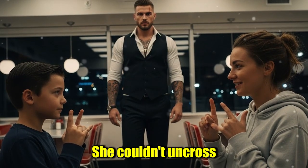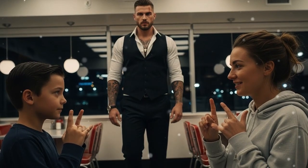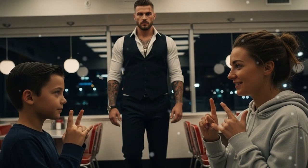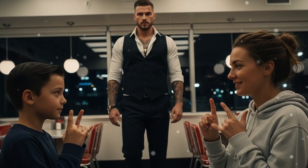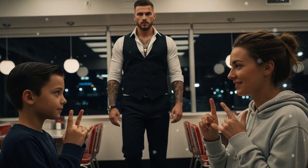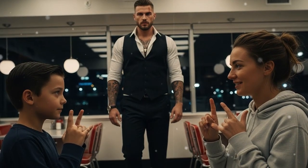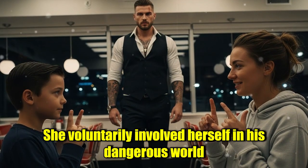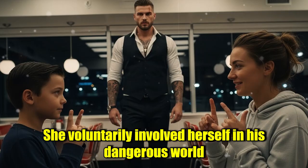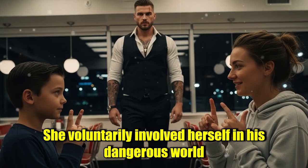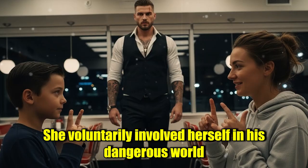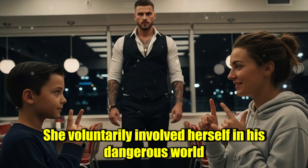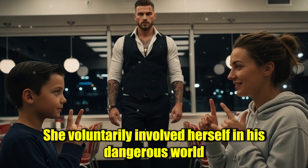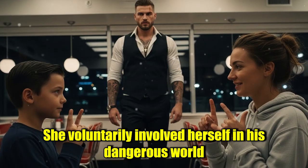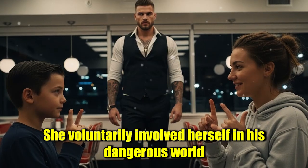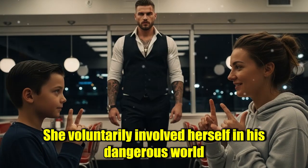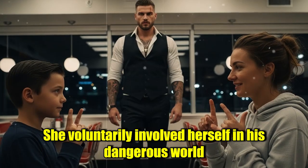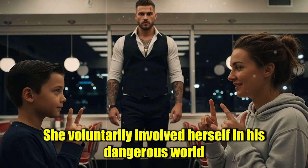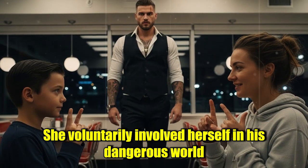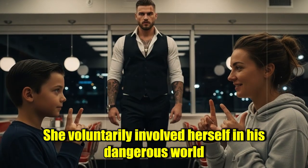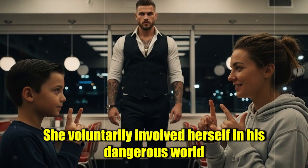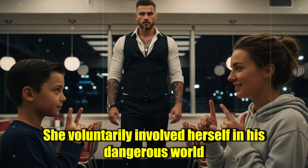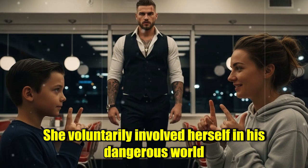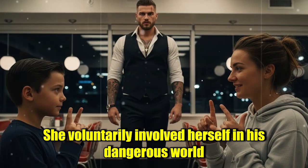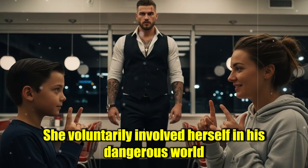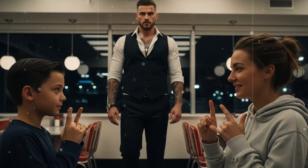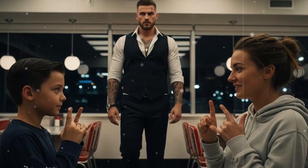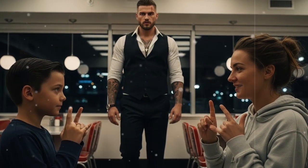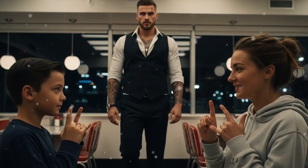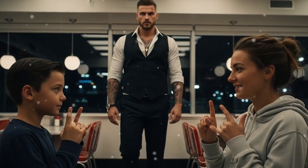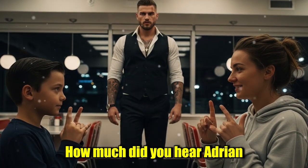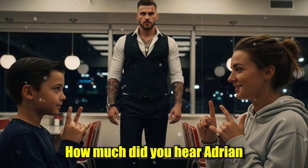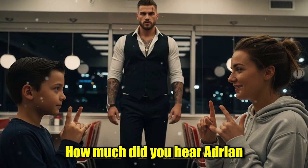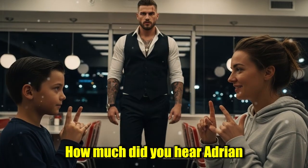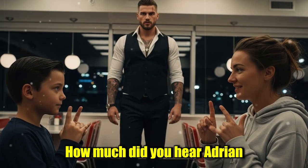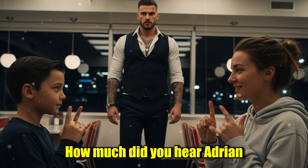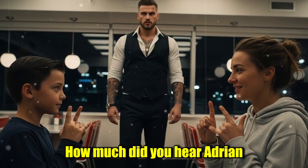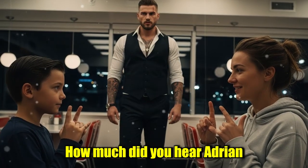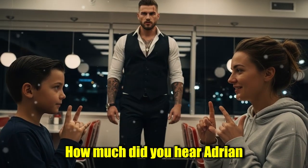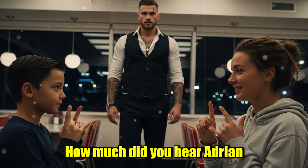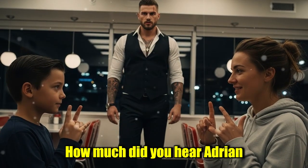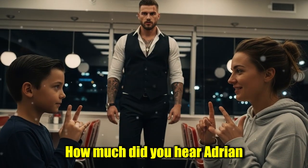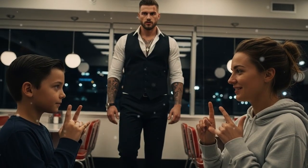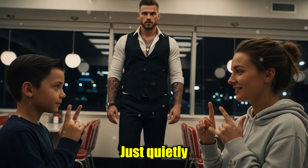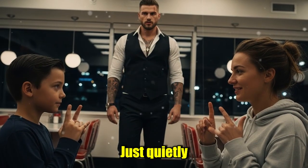uncross. She'd voluntarily involved herself in his dangerous world. "How much did you hear?" Adrian asked